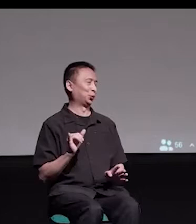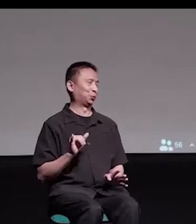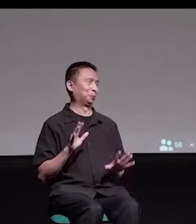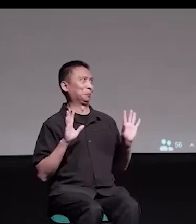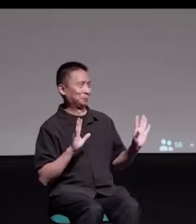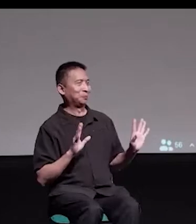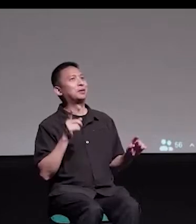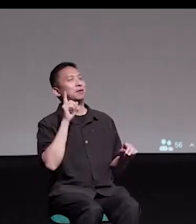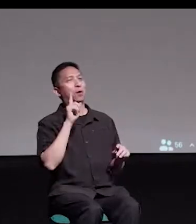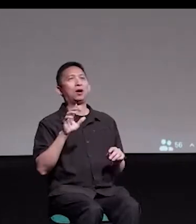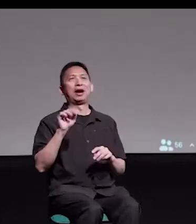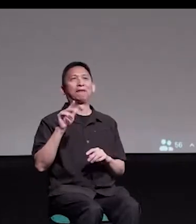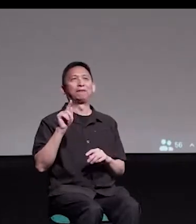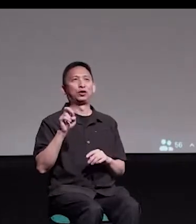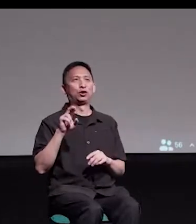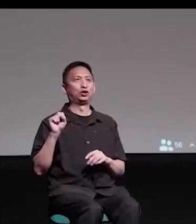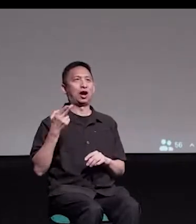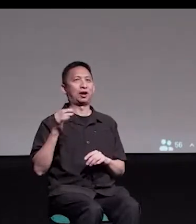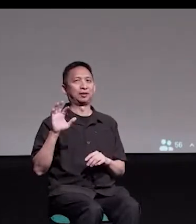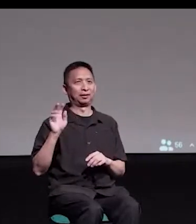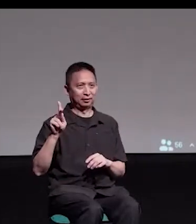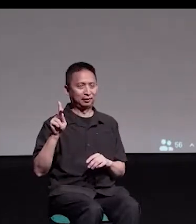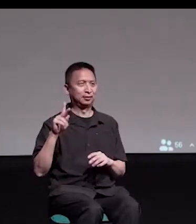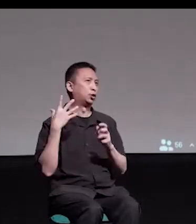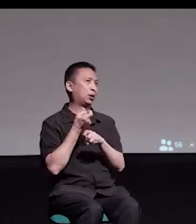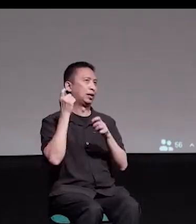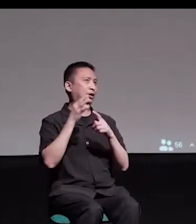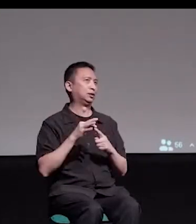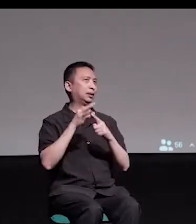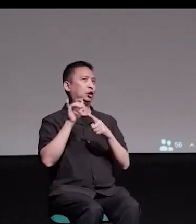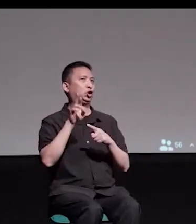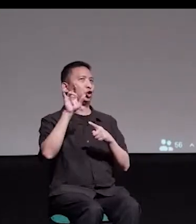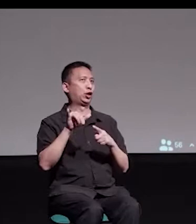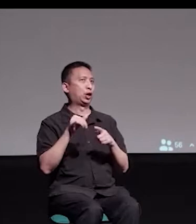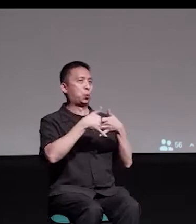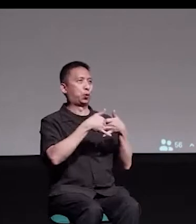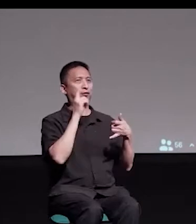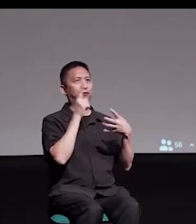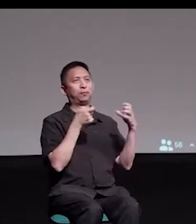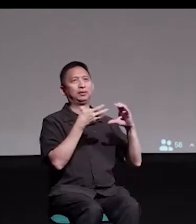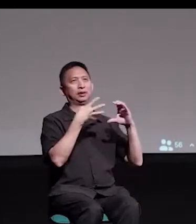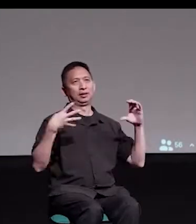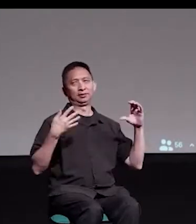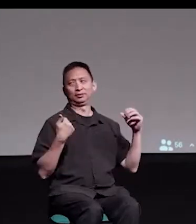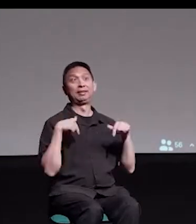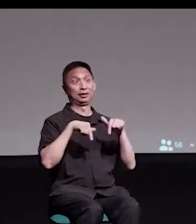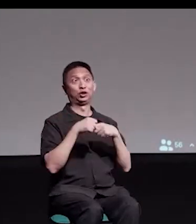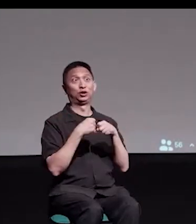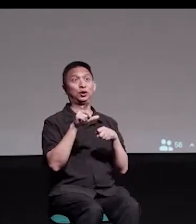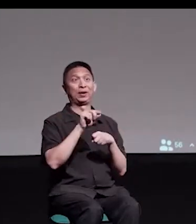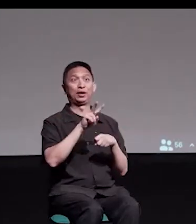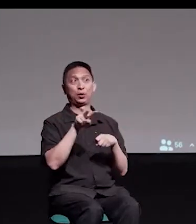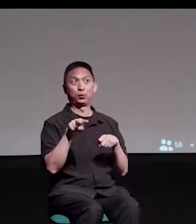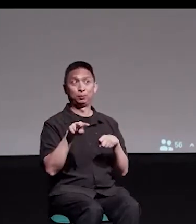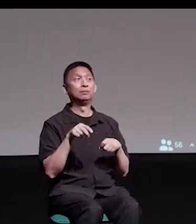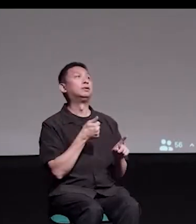of Aftershock, winner of the Special Jury Award at the Sundance in 2022. She also